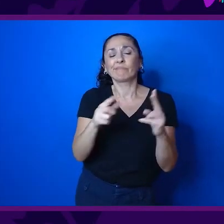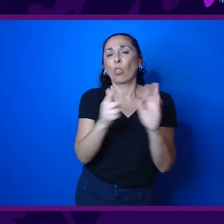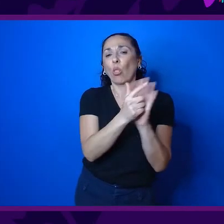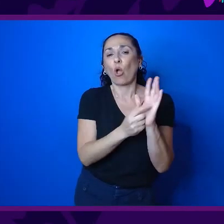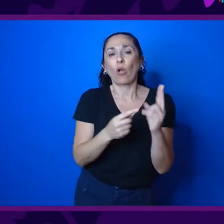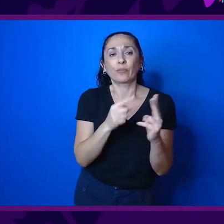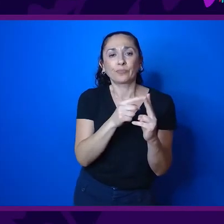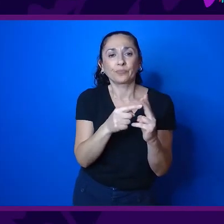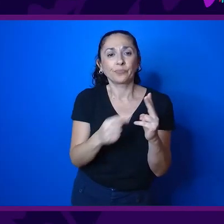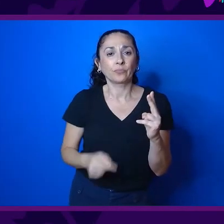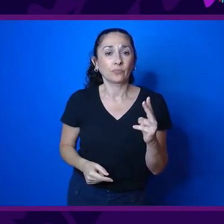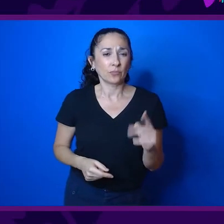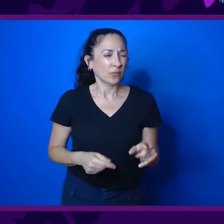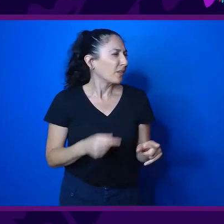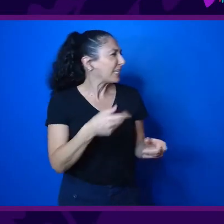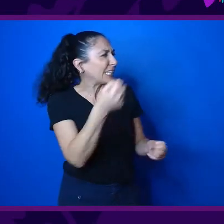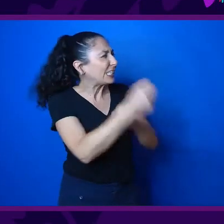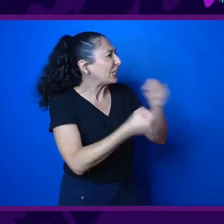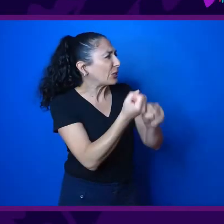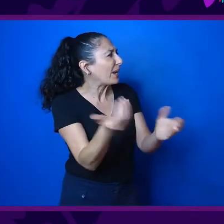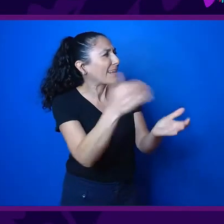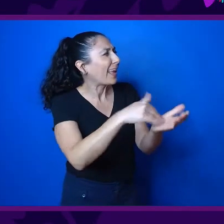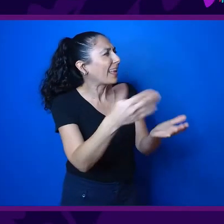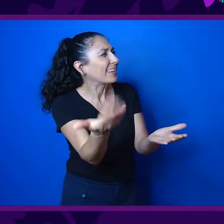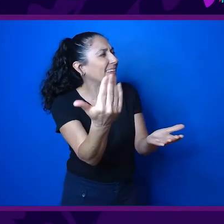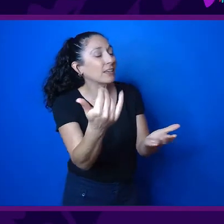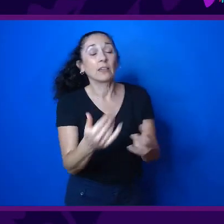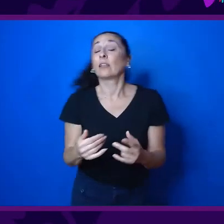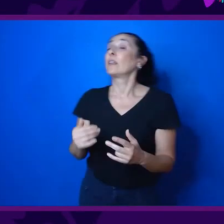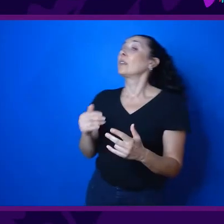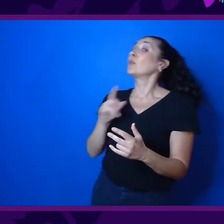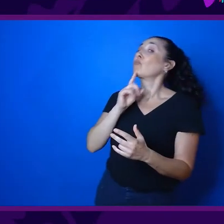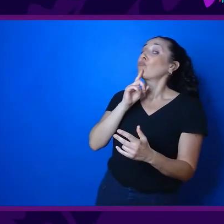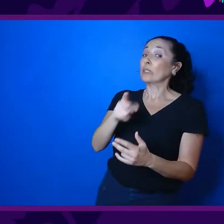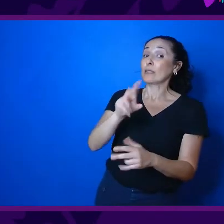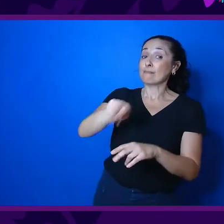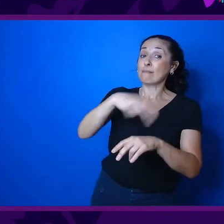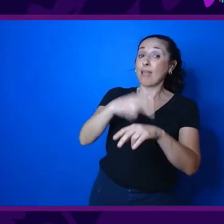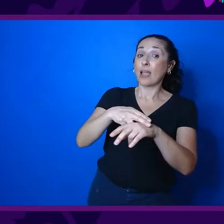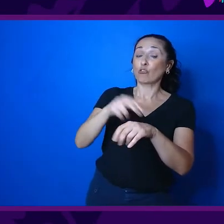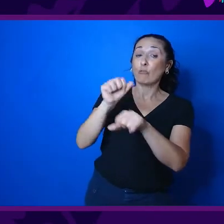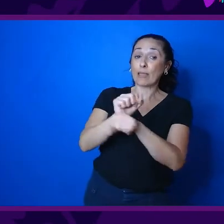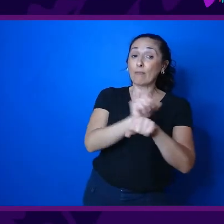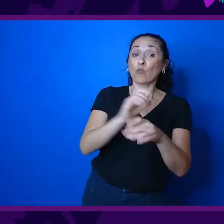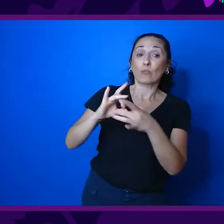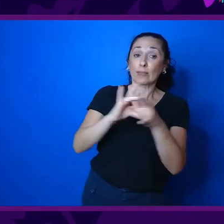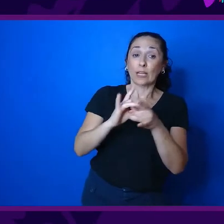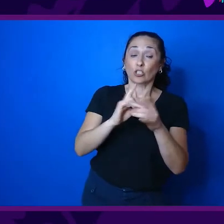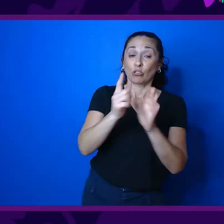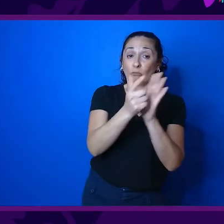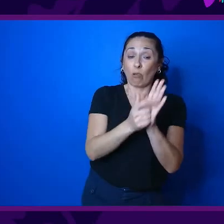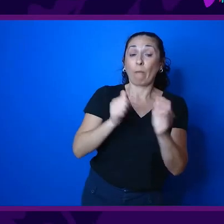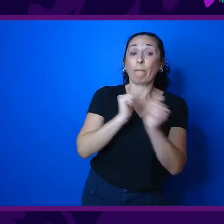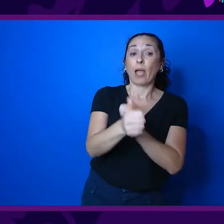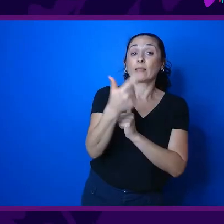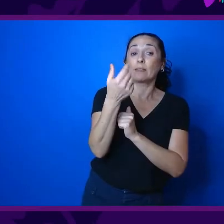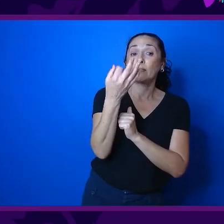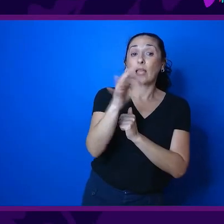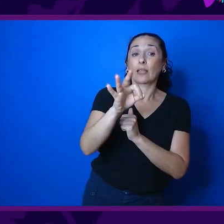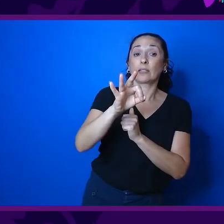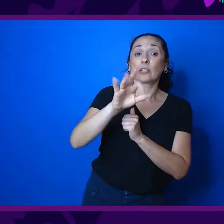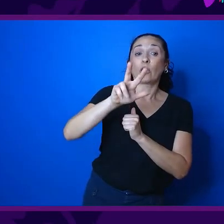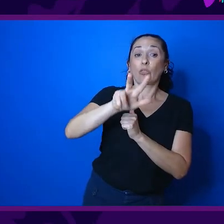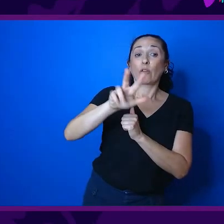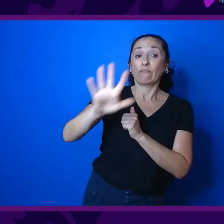What were the years again? It was actually the National Labor Relations Law was passed in 1935. The Fair Labor Standards Act was